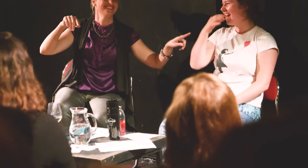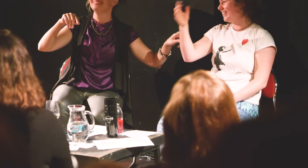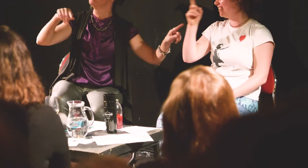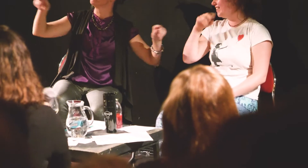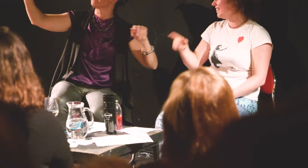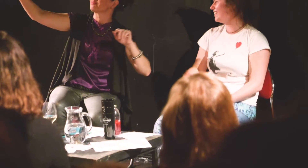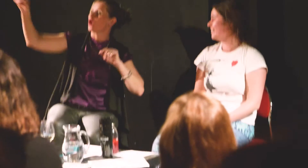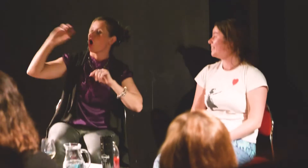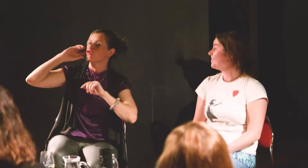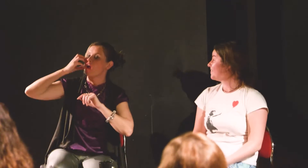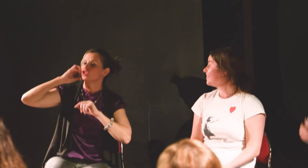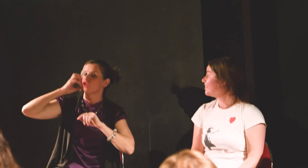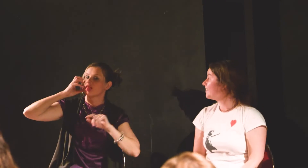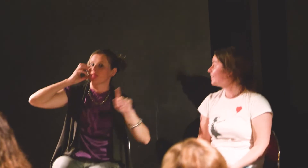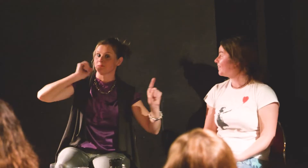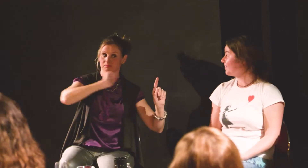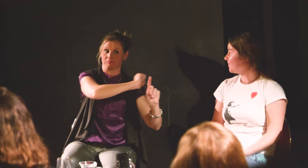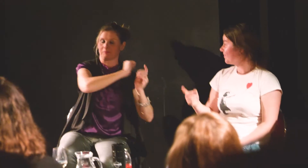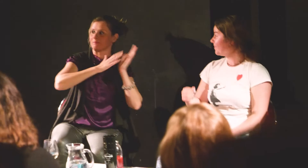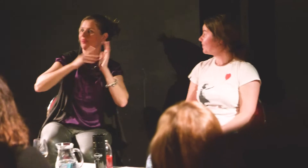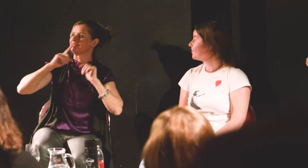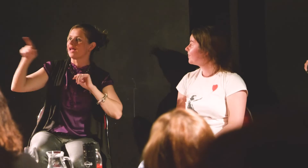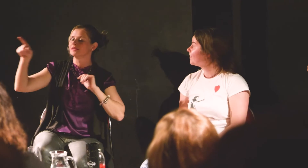okay, yeah, I'm cheating a little bit. Okay, so Rachel, Megan's mum,